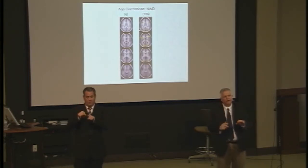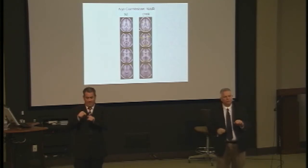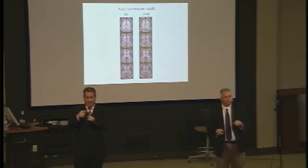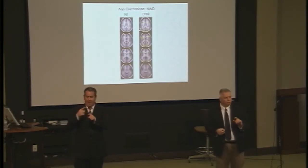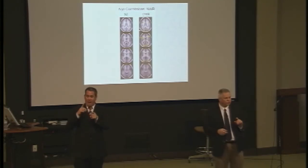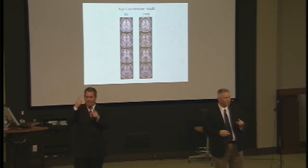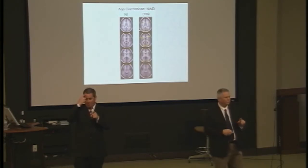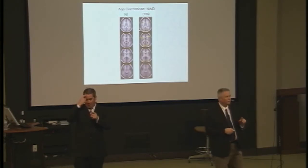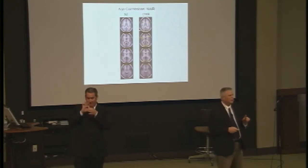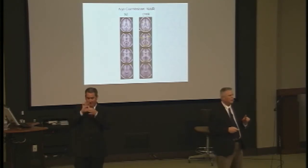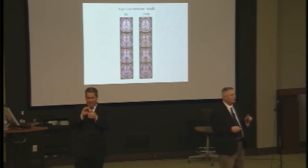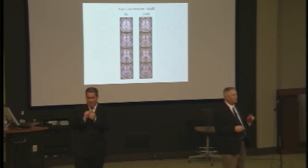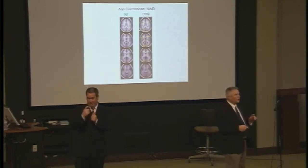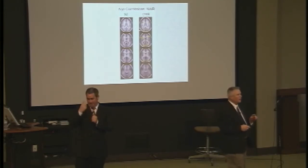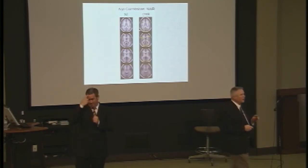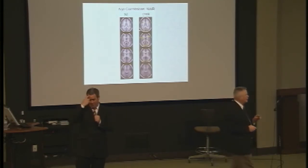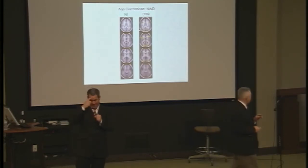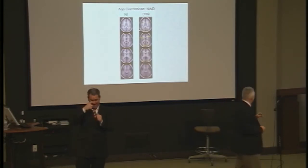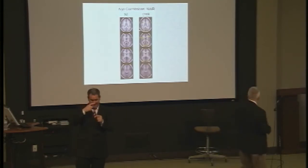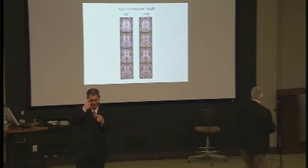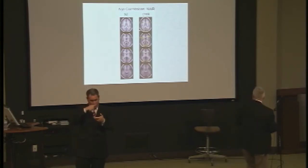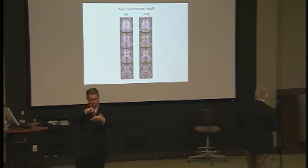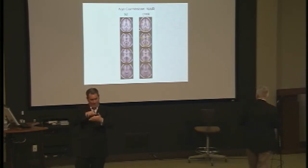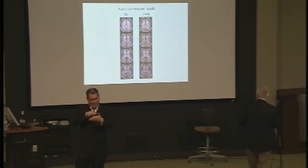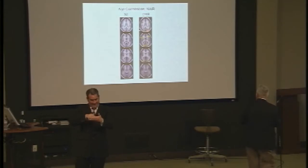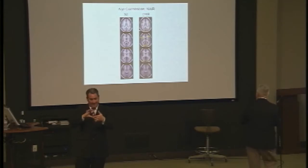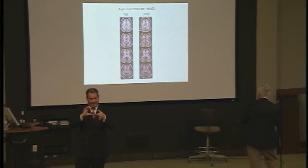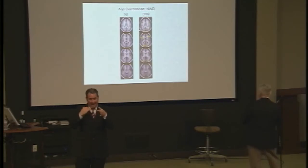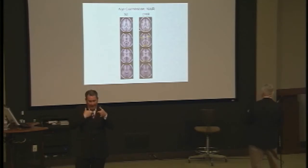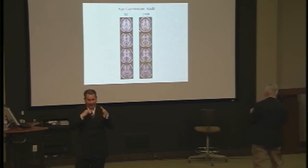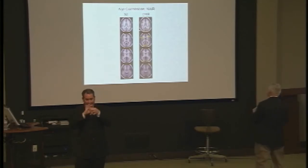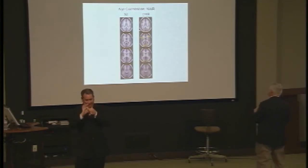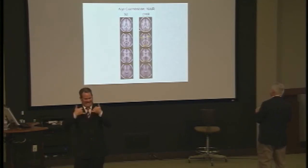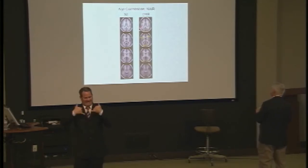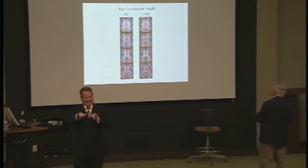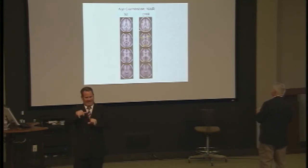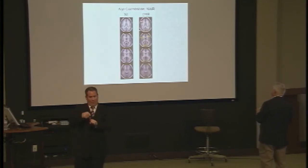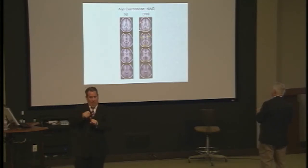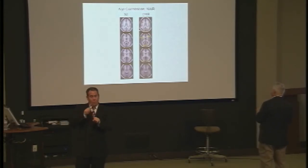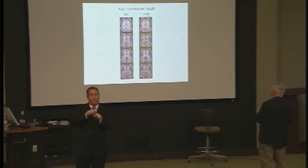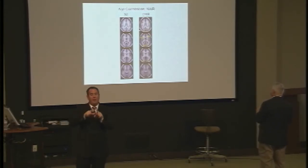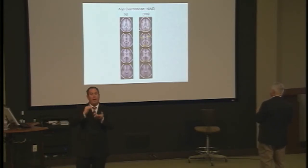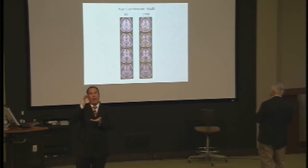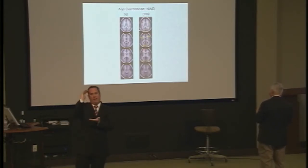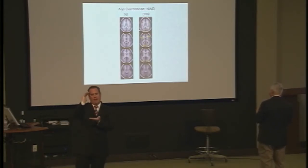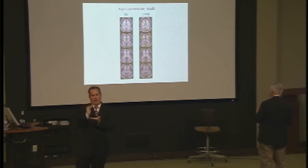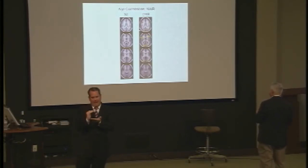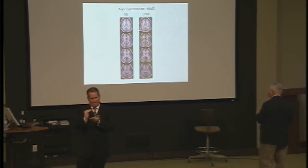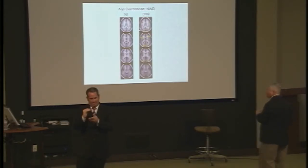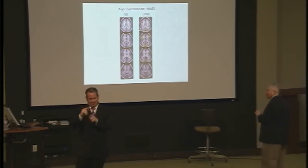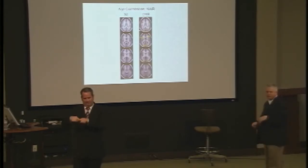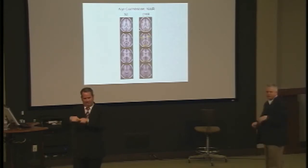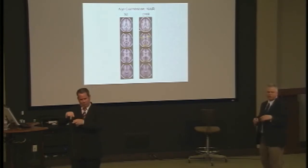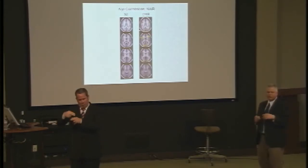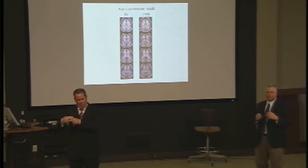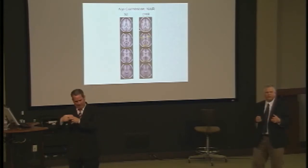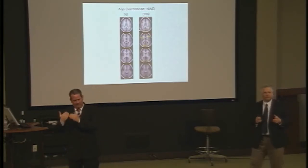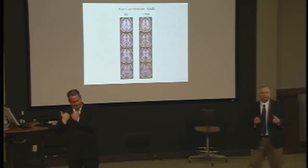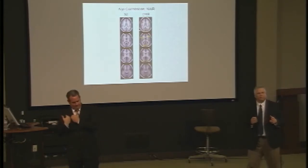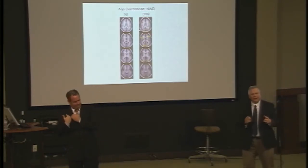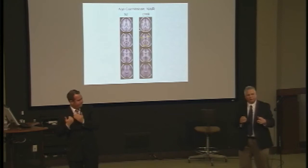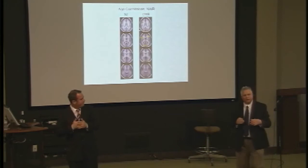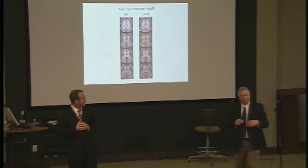and the ventral more so. The dyslexic subjects, in the absence of successful treatment, showed